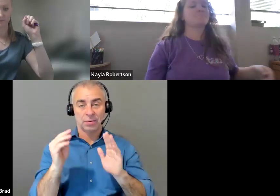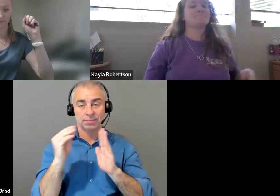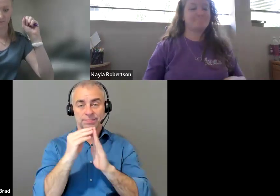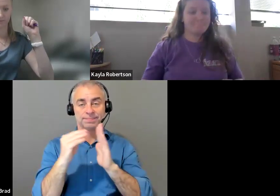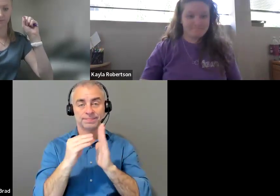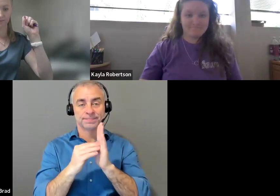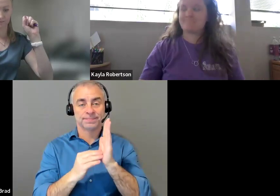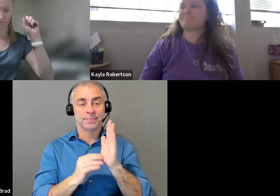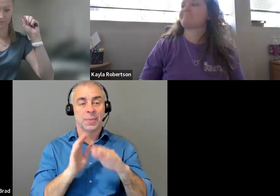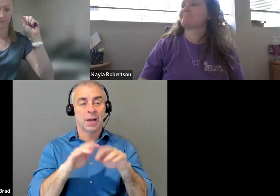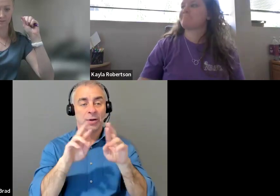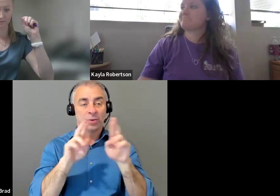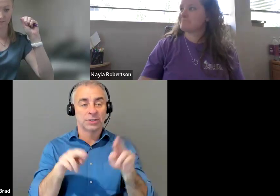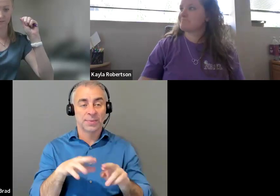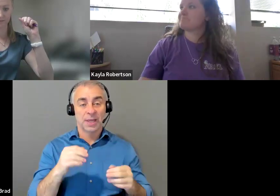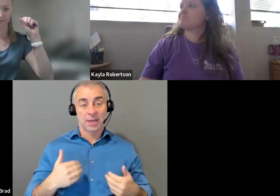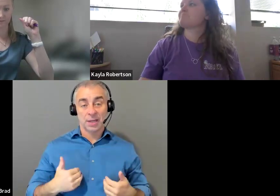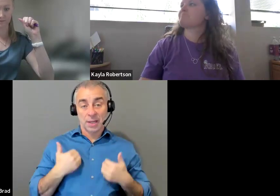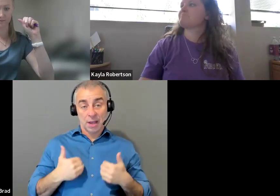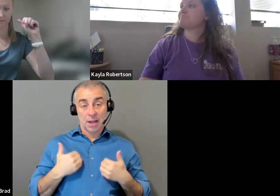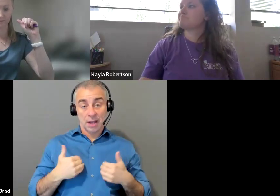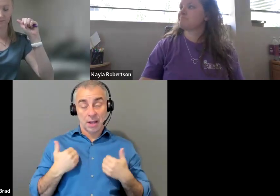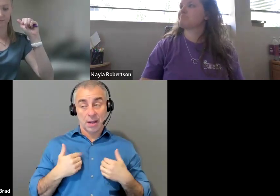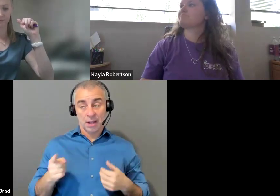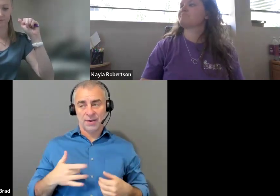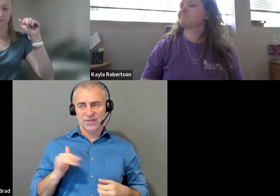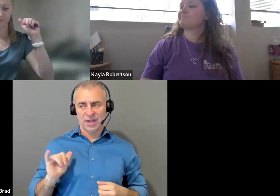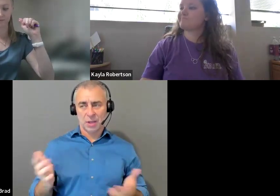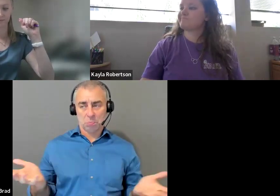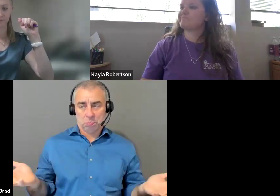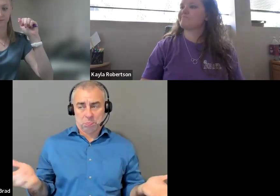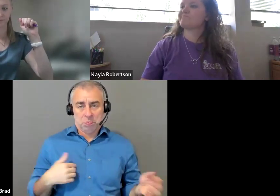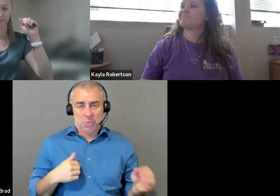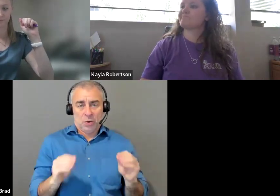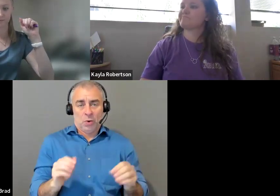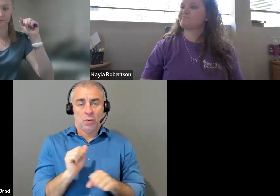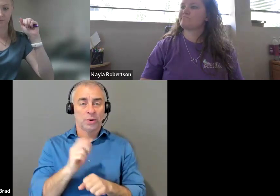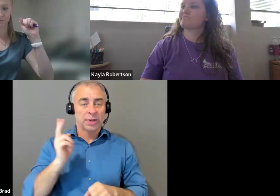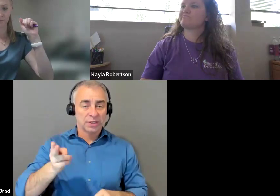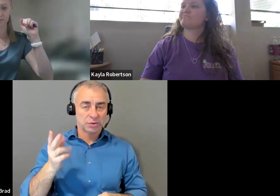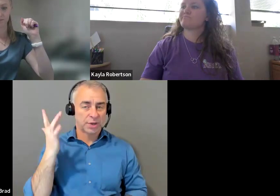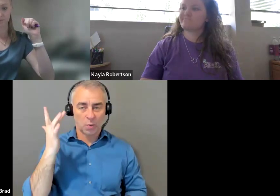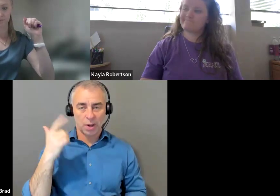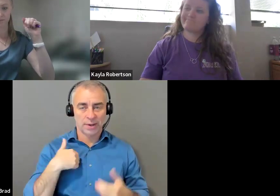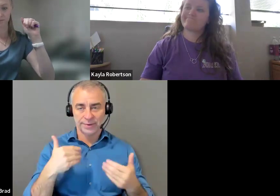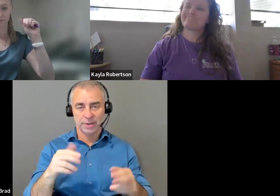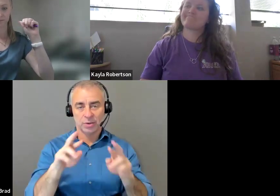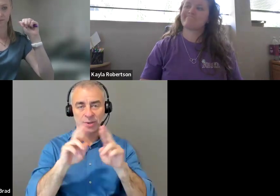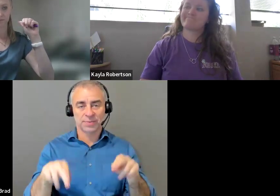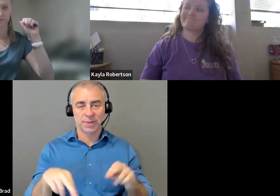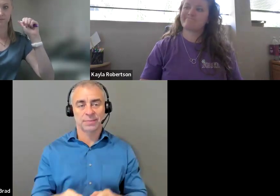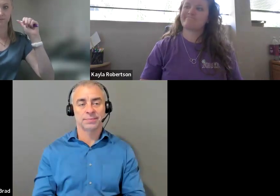And I think especially with our younger population, they feel like they don't have work history. Why would I do a resume? If you have